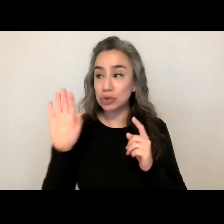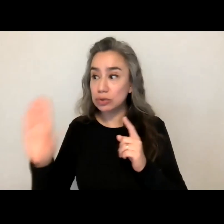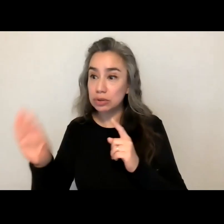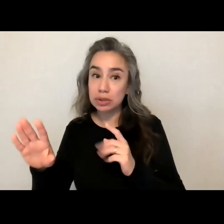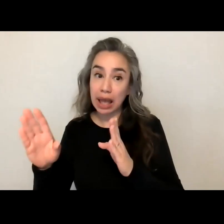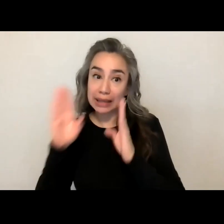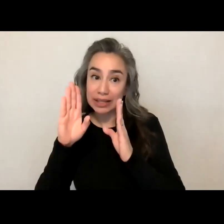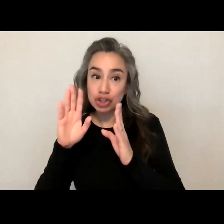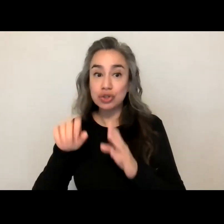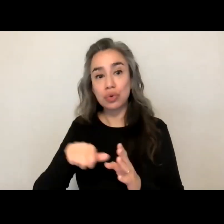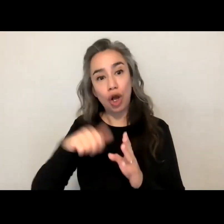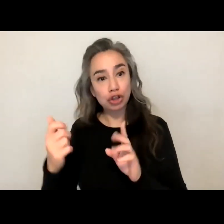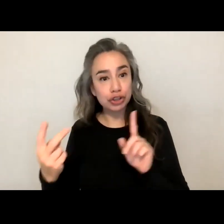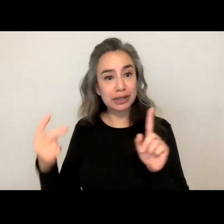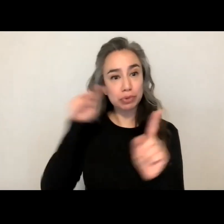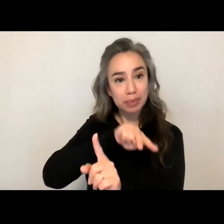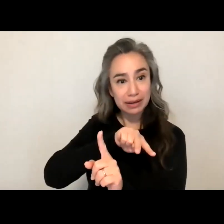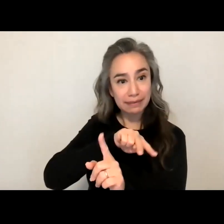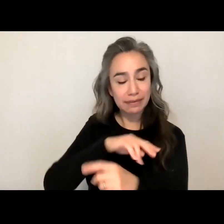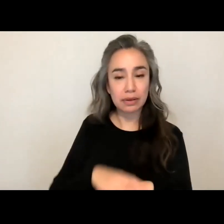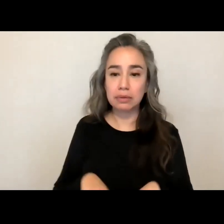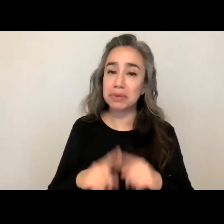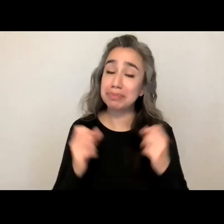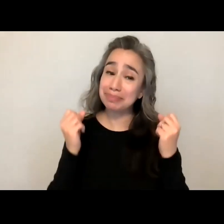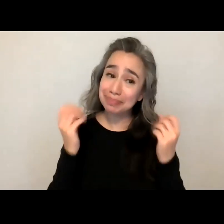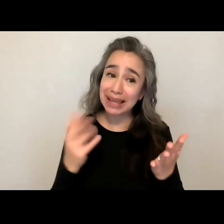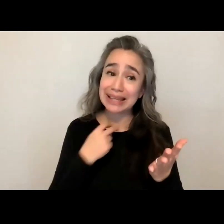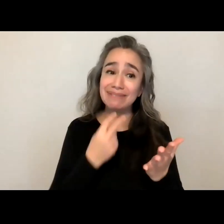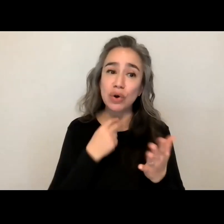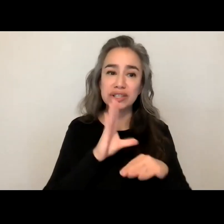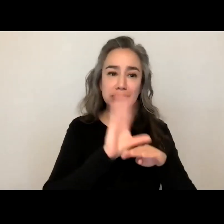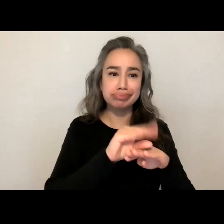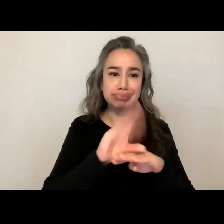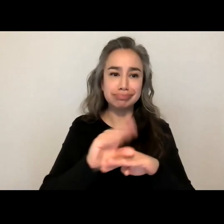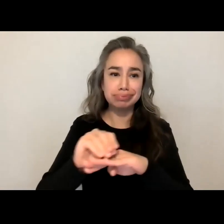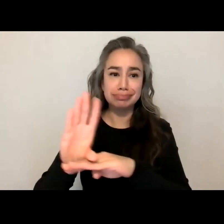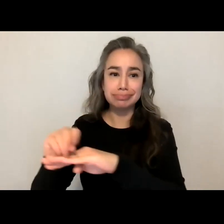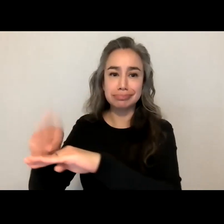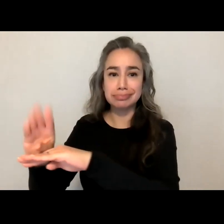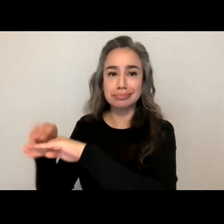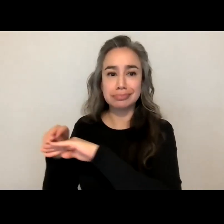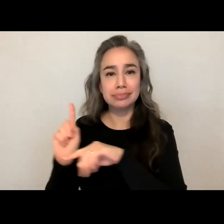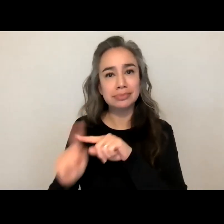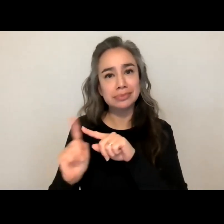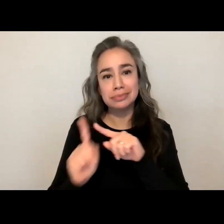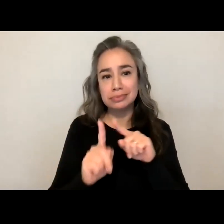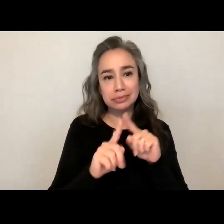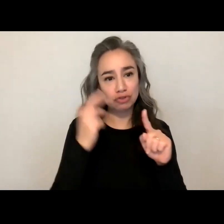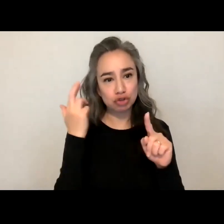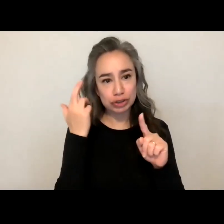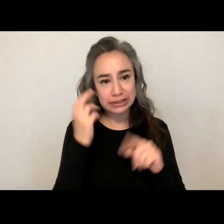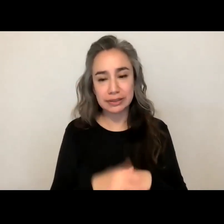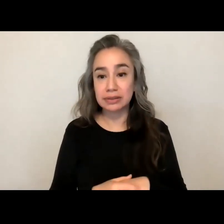perspectives. However, there are many voices that have been silenced for one reason or another. And I think linguistics should work harder